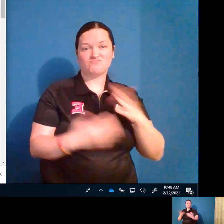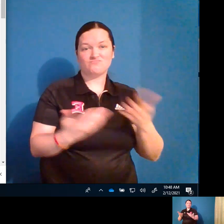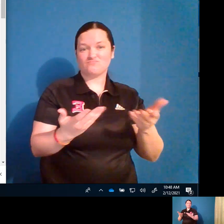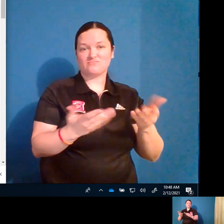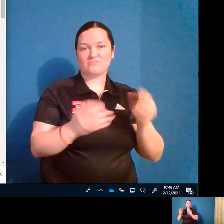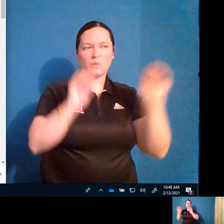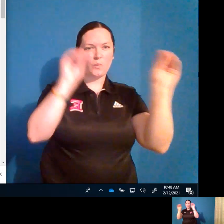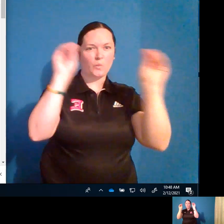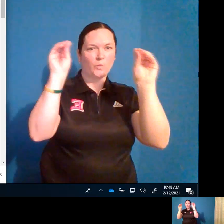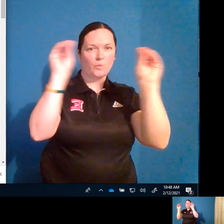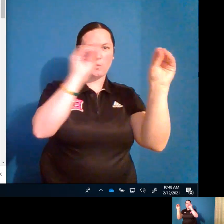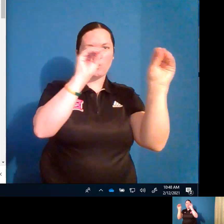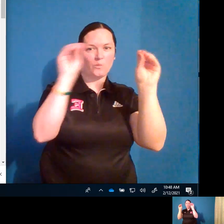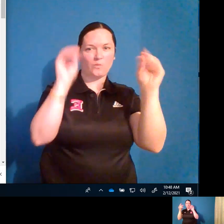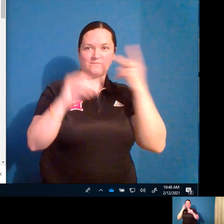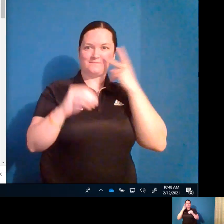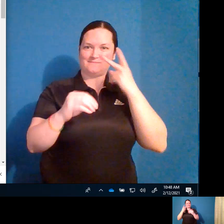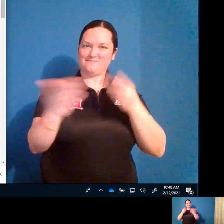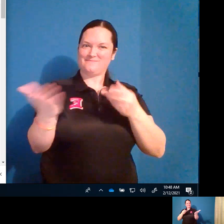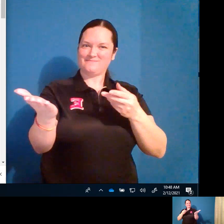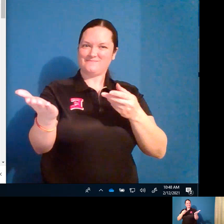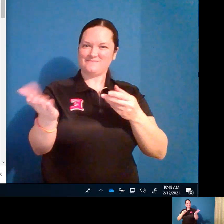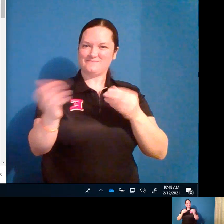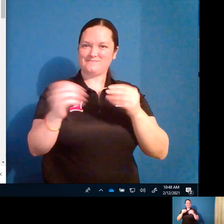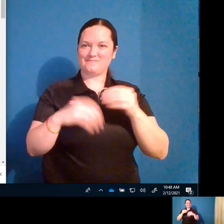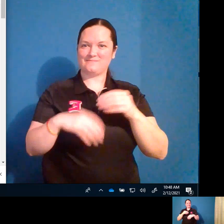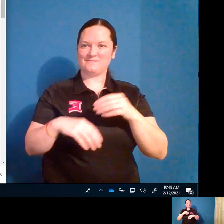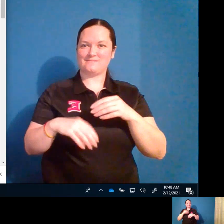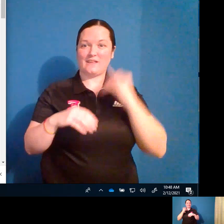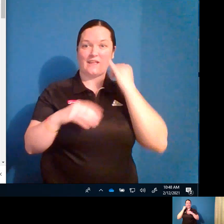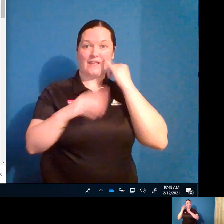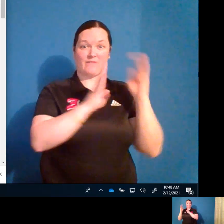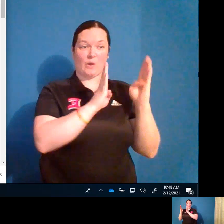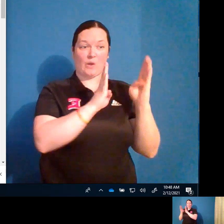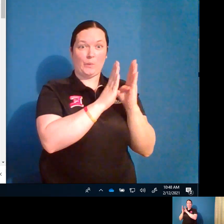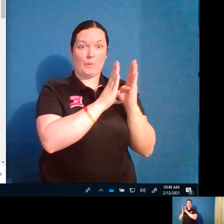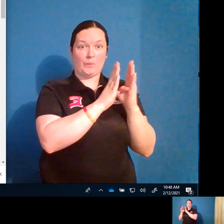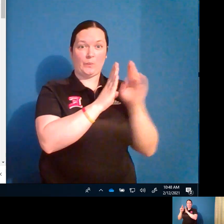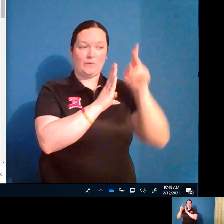I can move them and see how that makes that a sharp line.